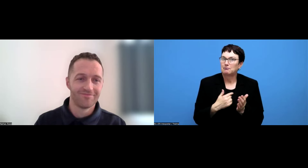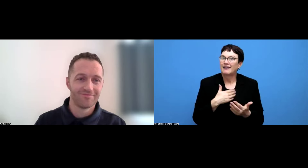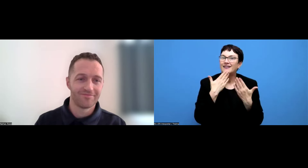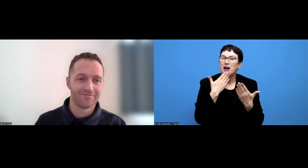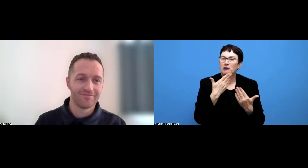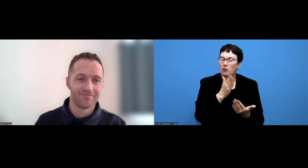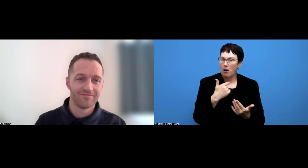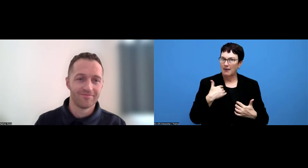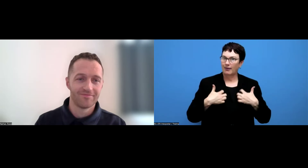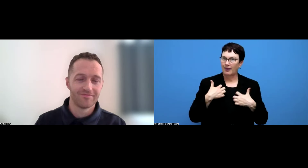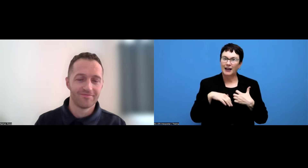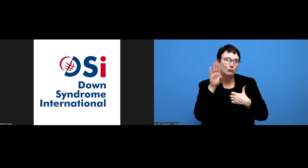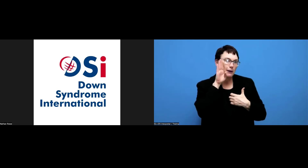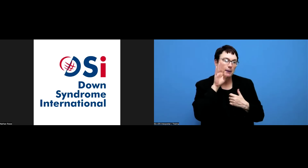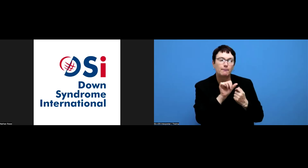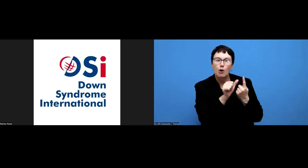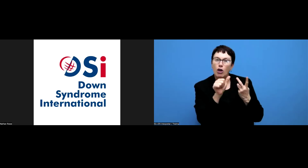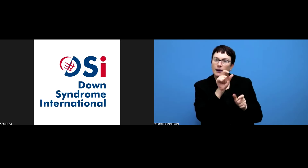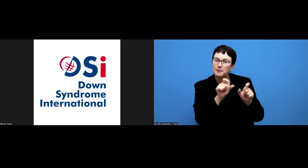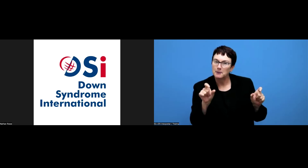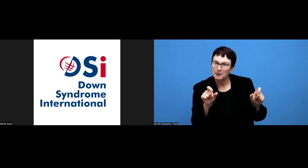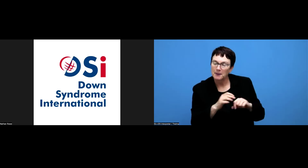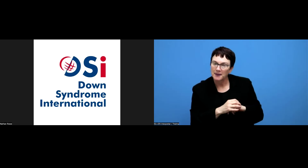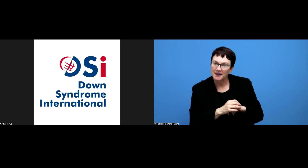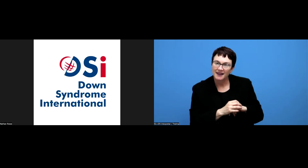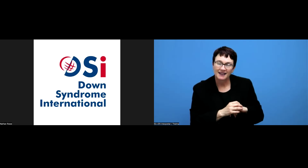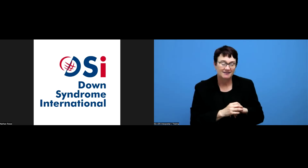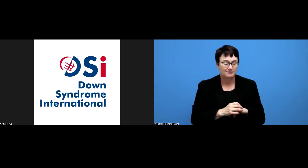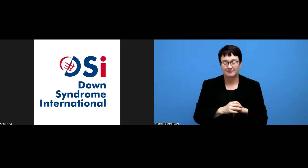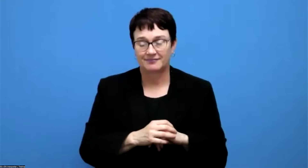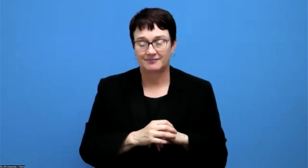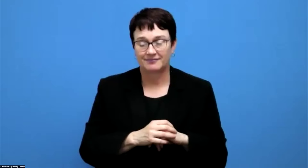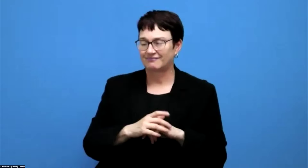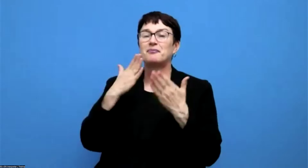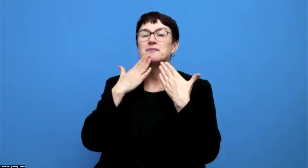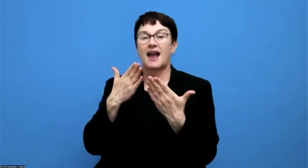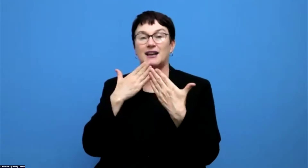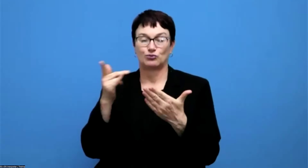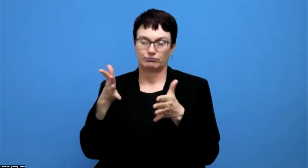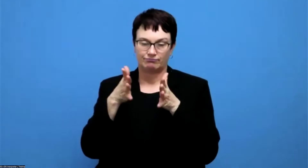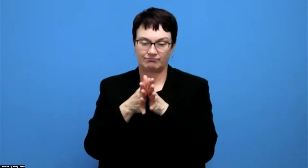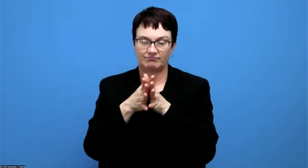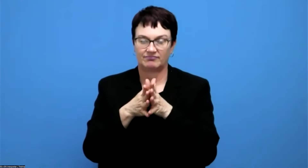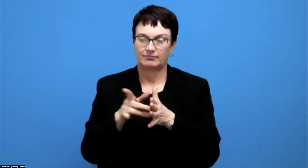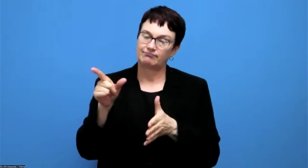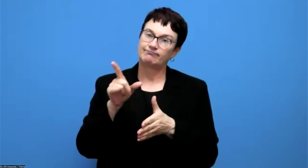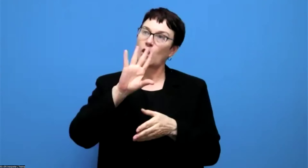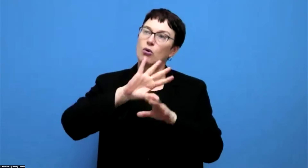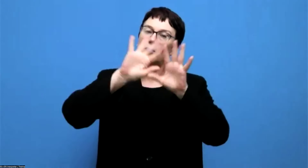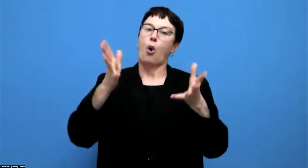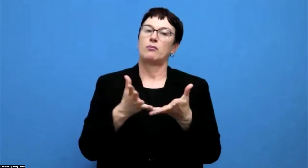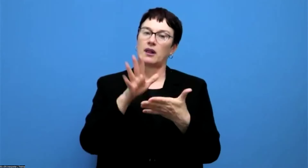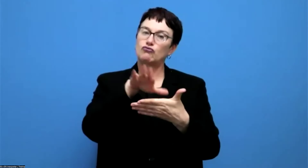you very much, Nathan, and for sharing some of the insights that you received in your global report on healthcare for persons with